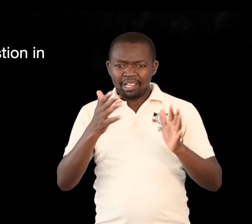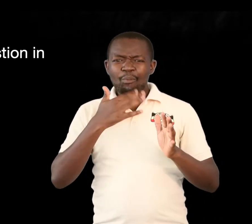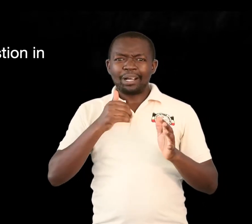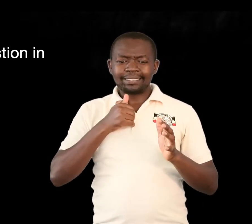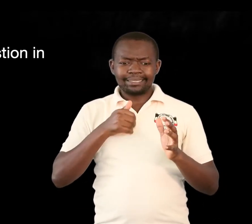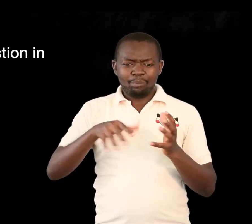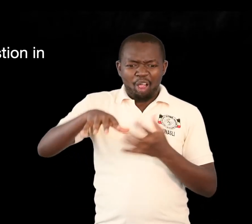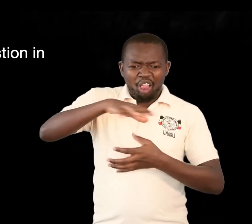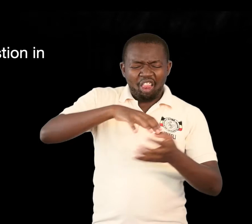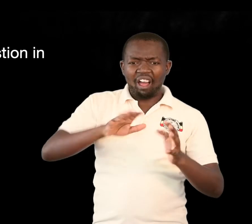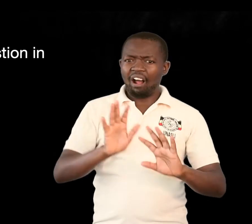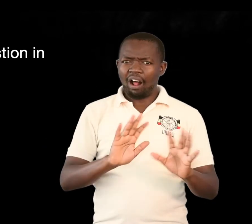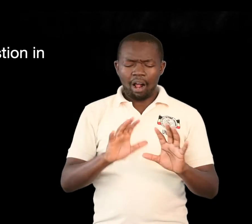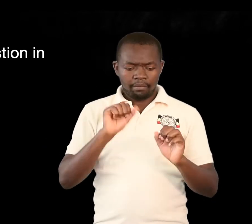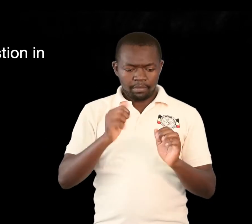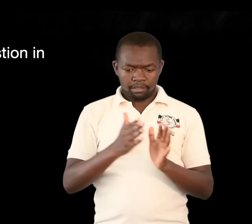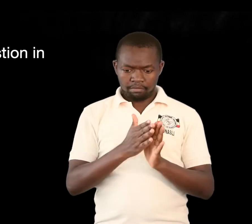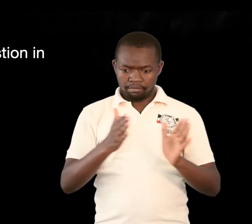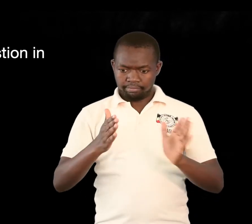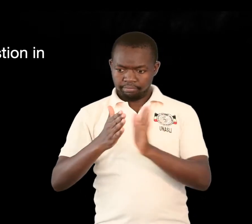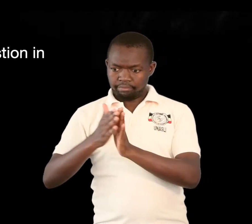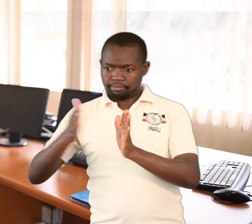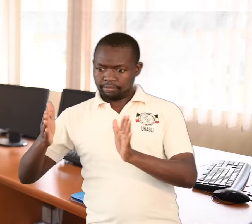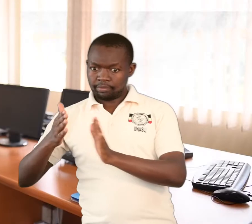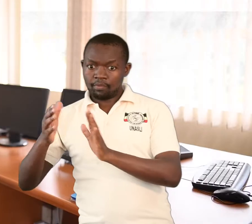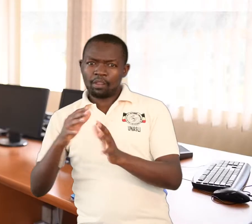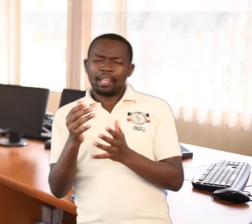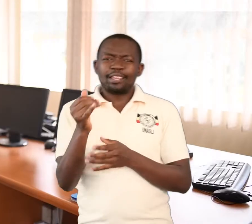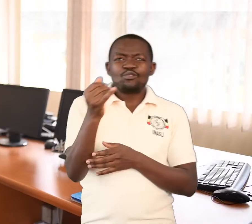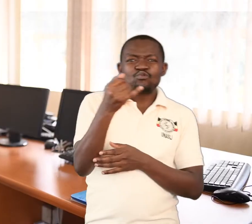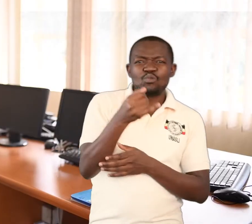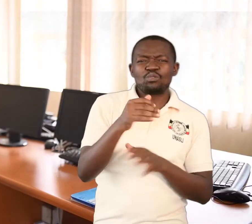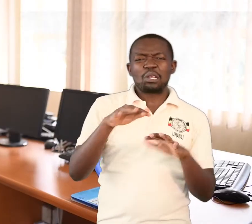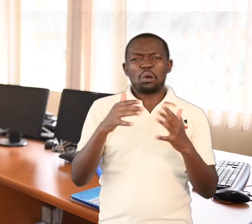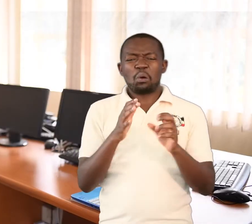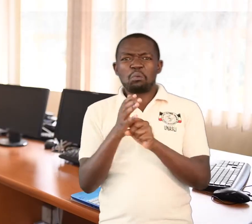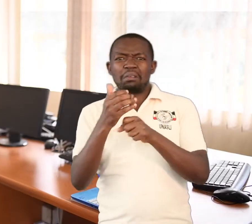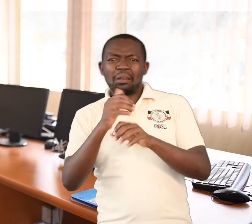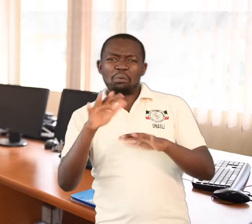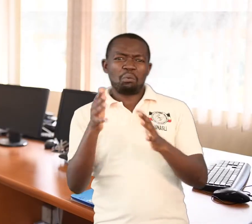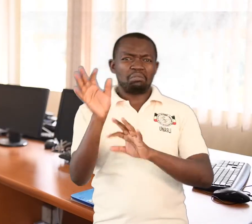be drawn or made or designed.